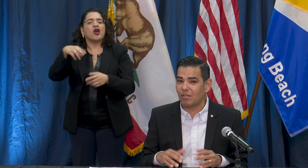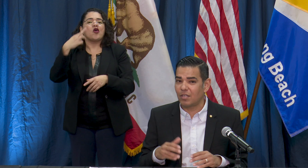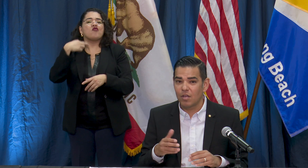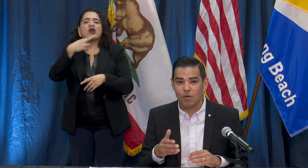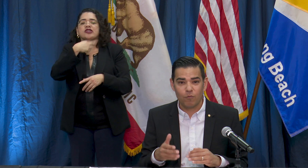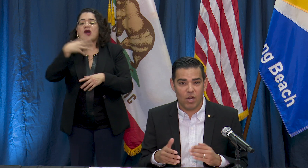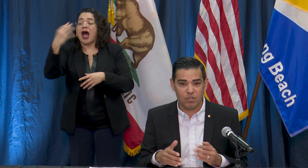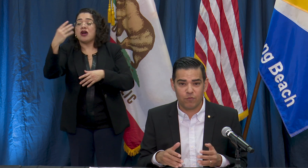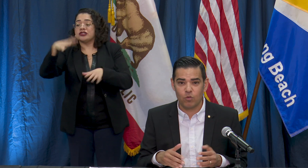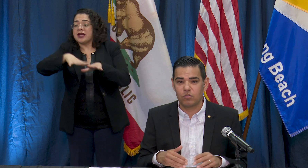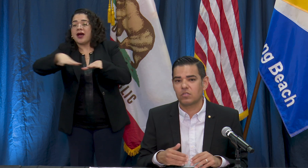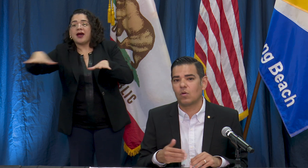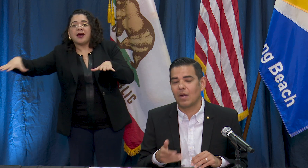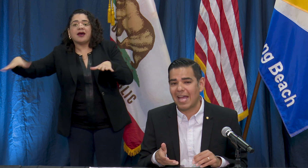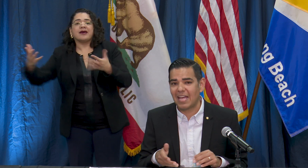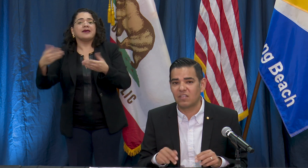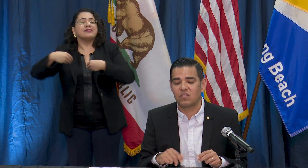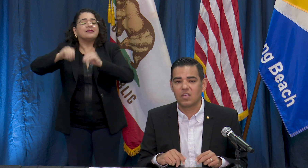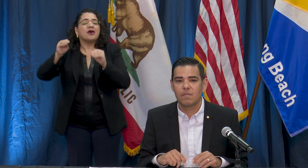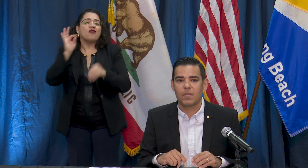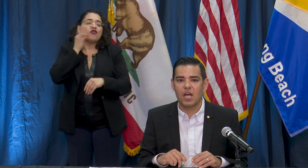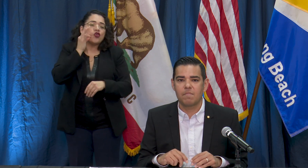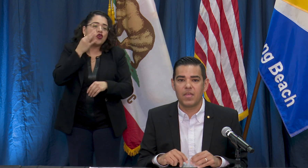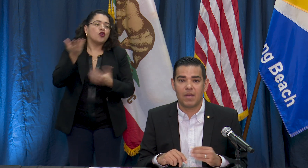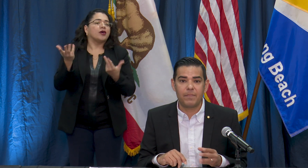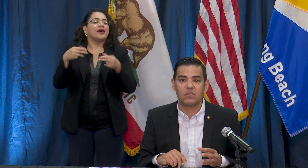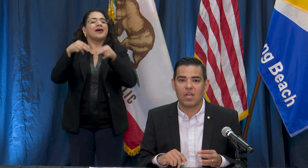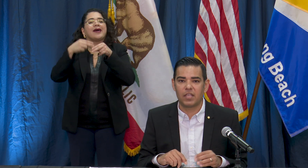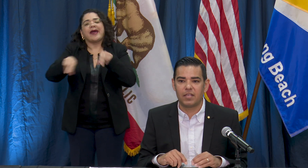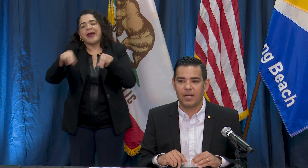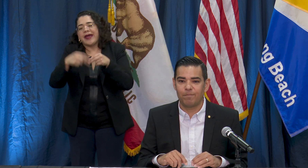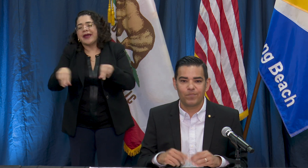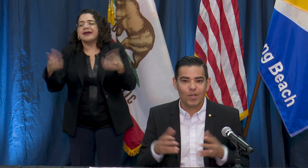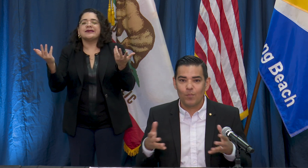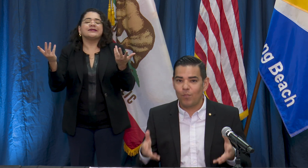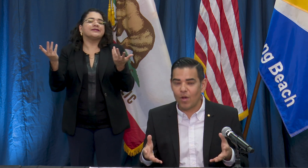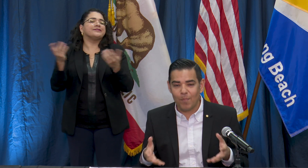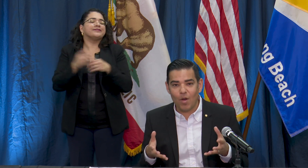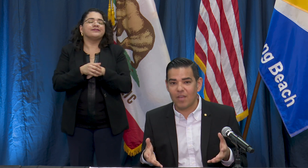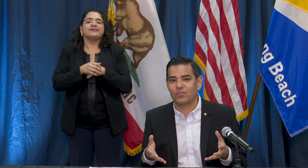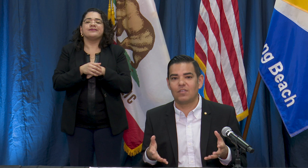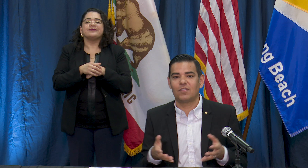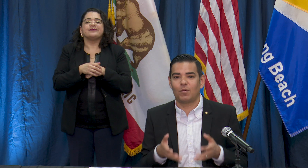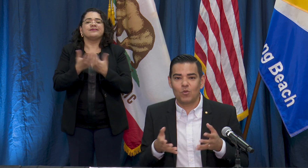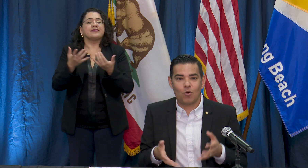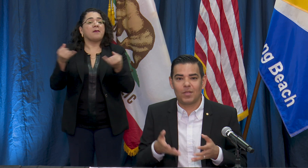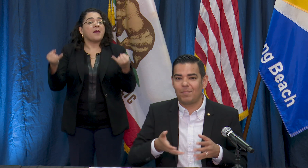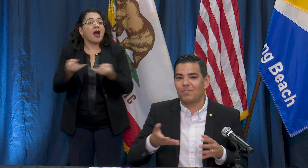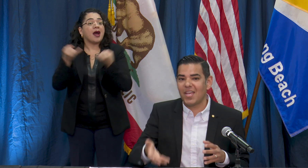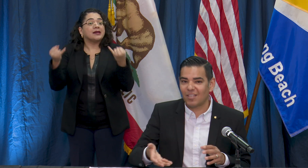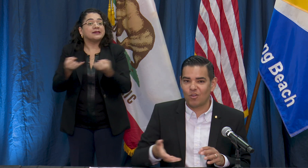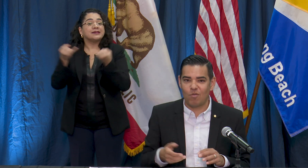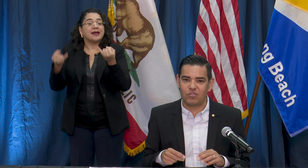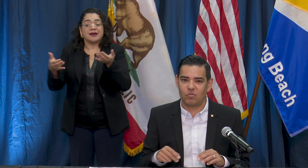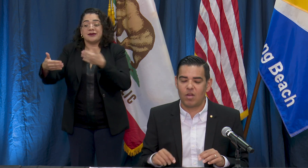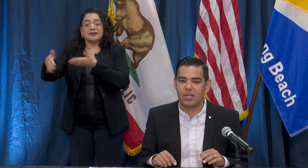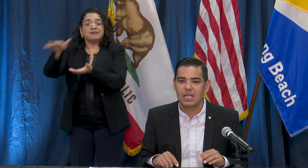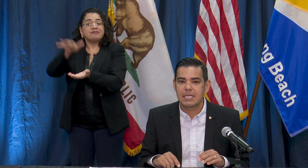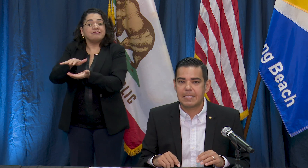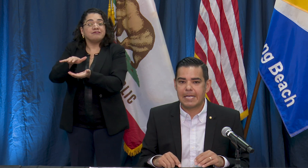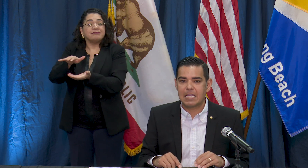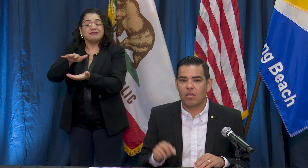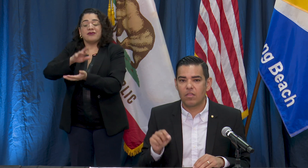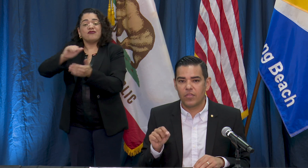might be selling fresh fruits or eggs. They might be selling pastas that they would normally maybe make in their